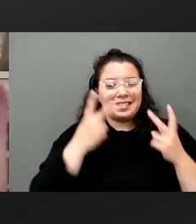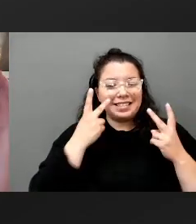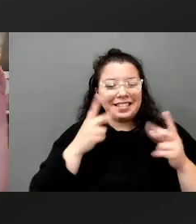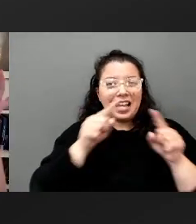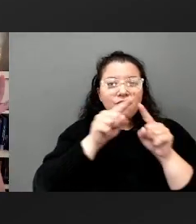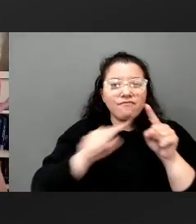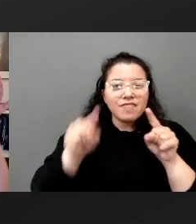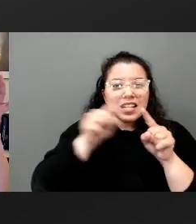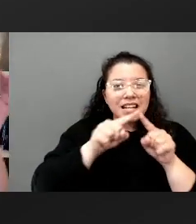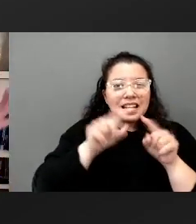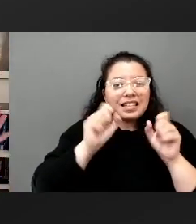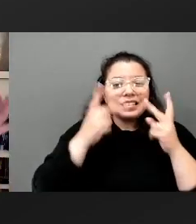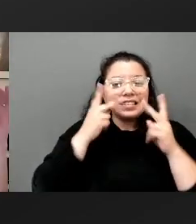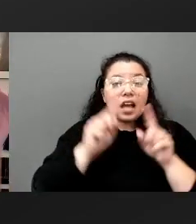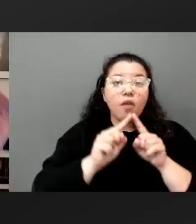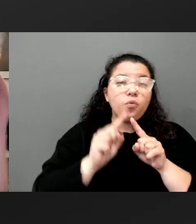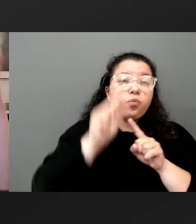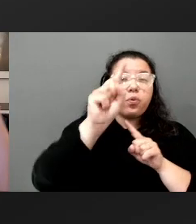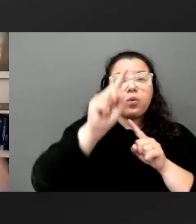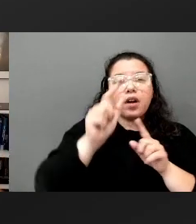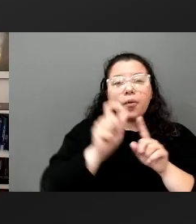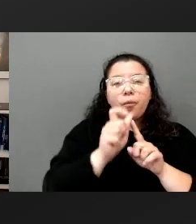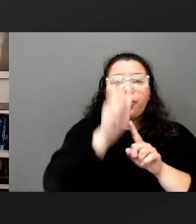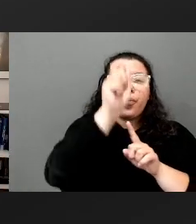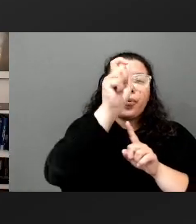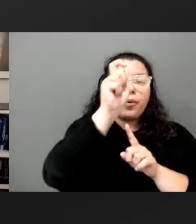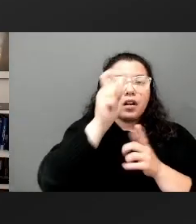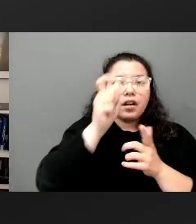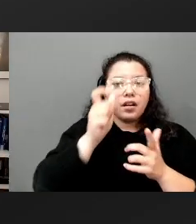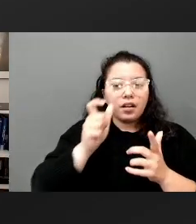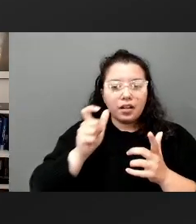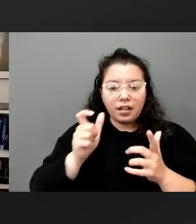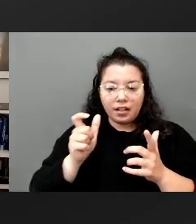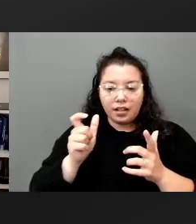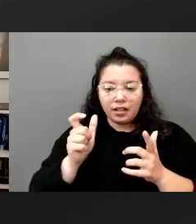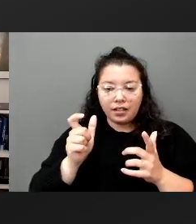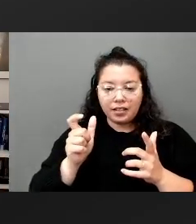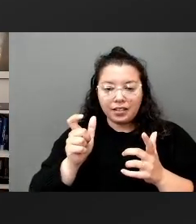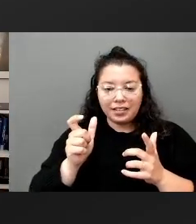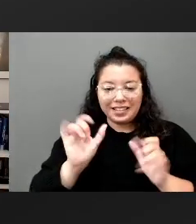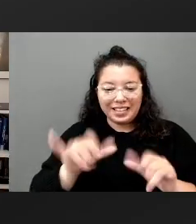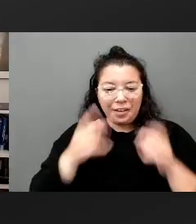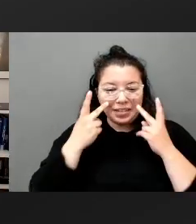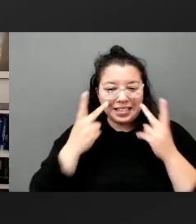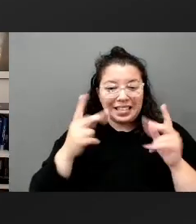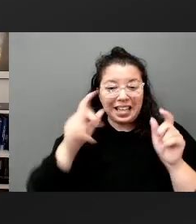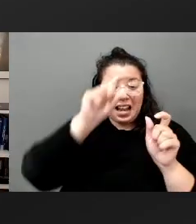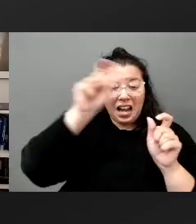these lines that kind of look like they're doing this in the image?